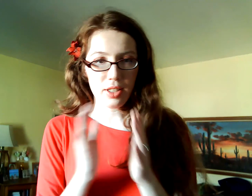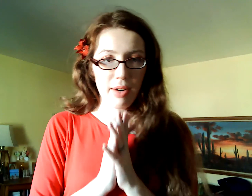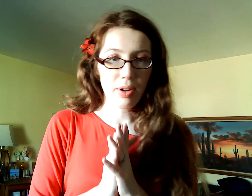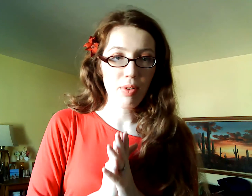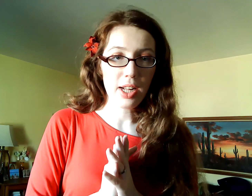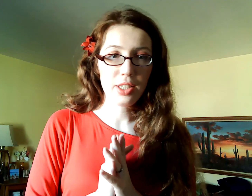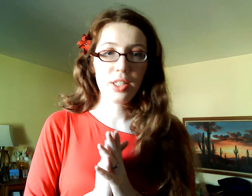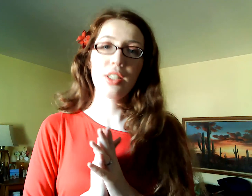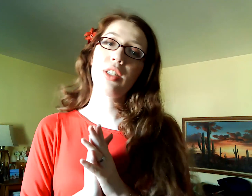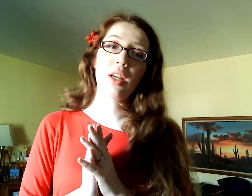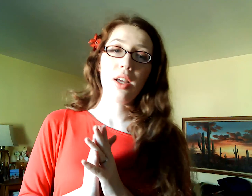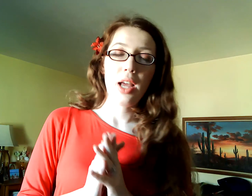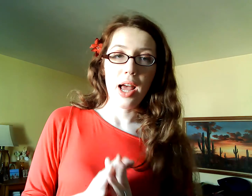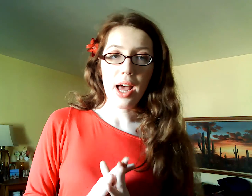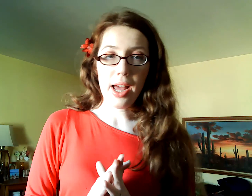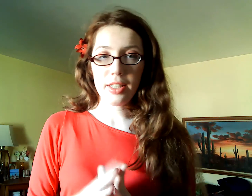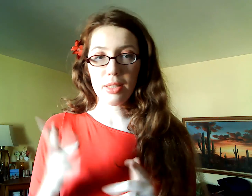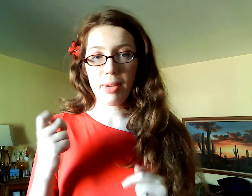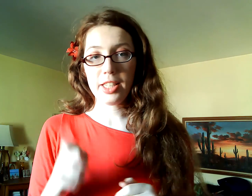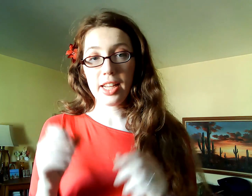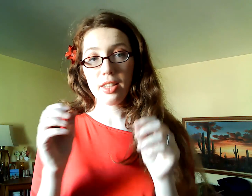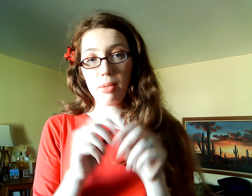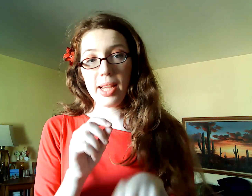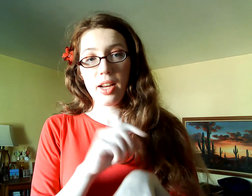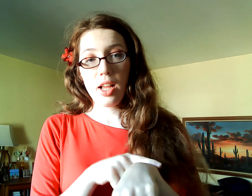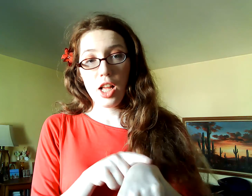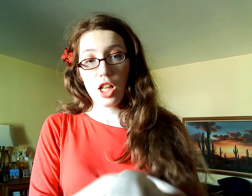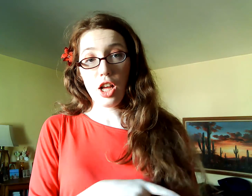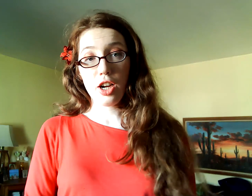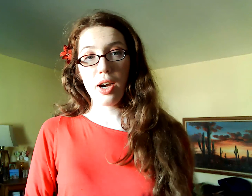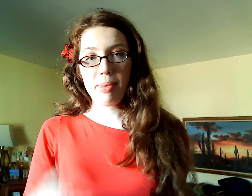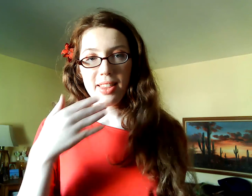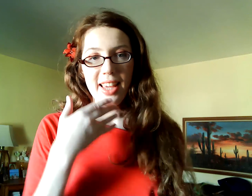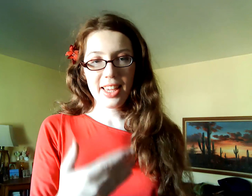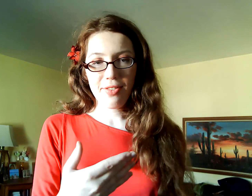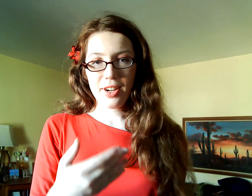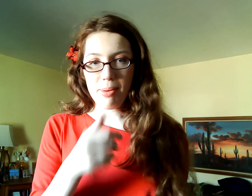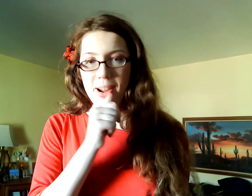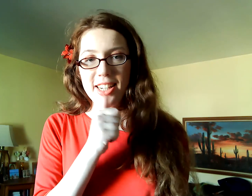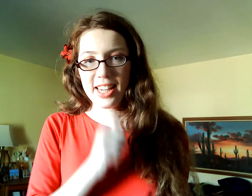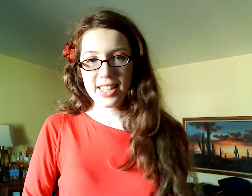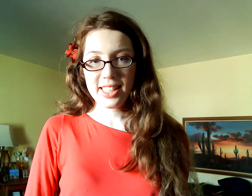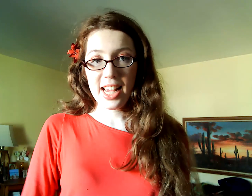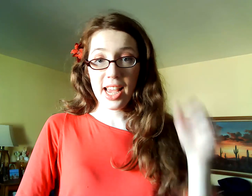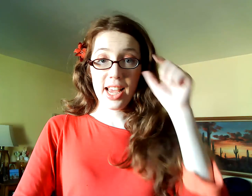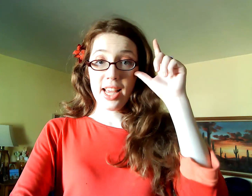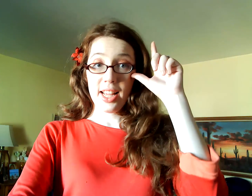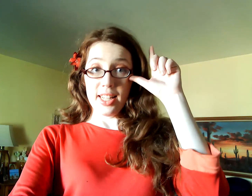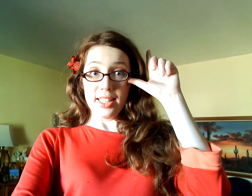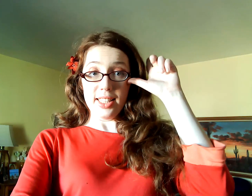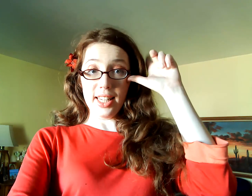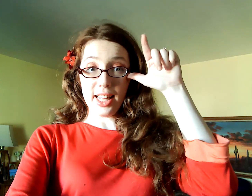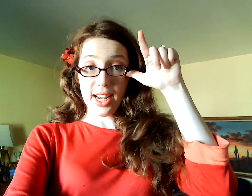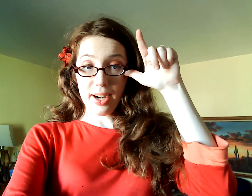and requests. It just may take a little bit longer. But thank you for your patience. See you later.